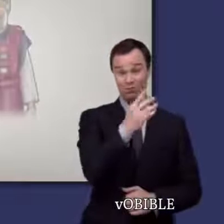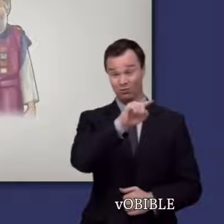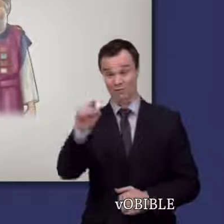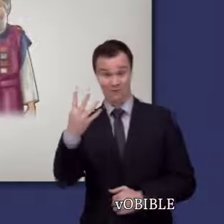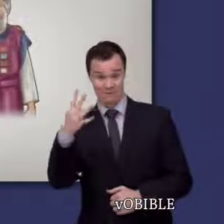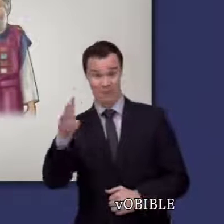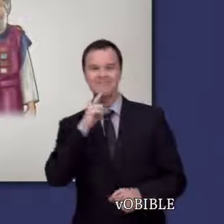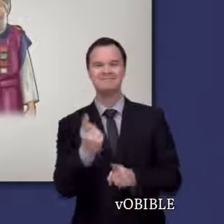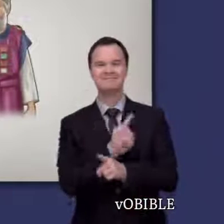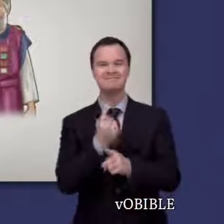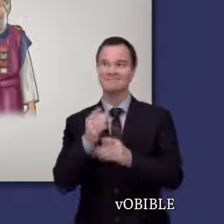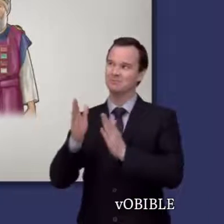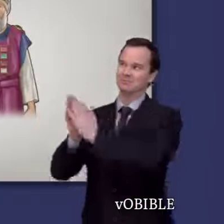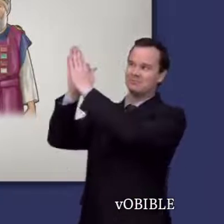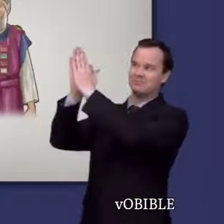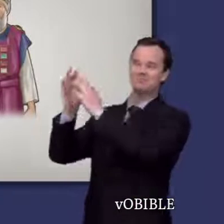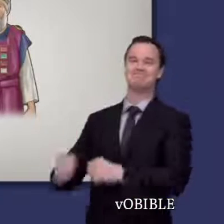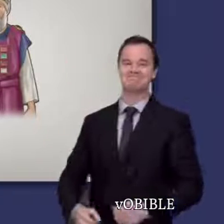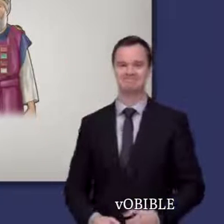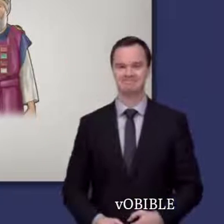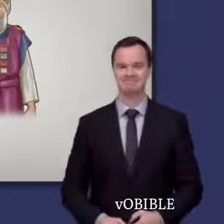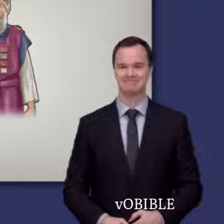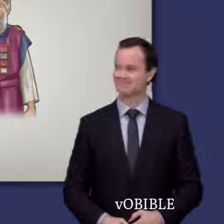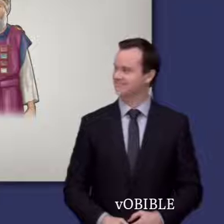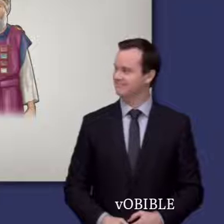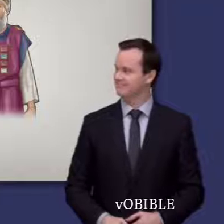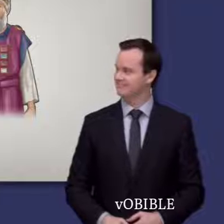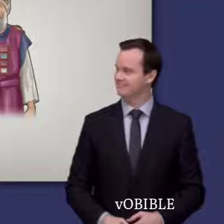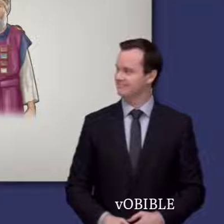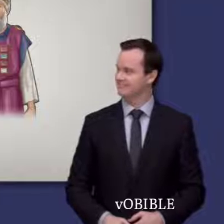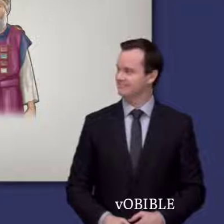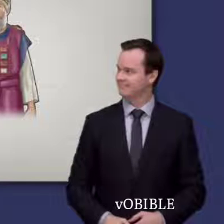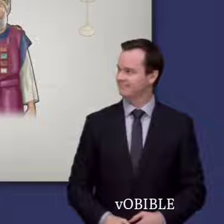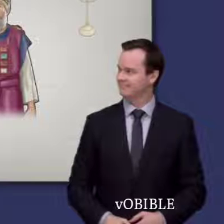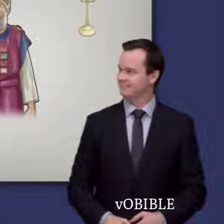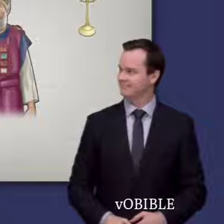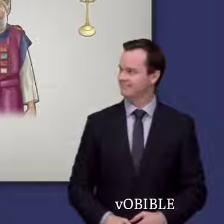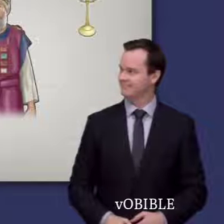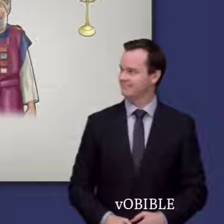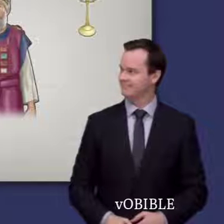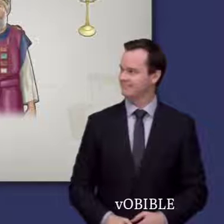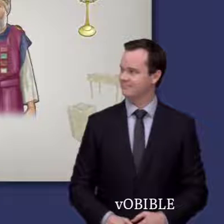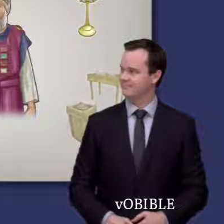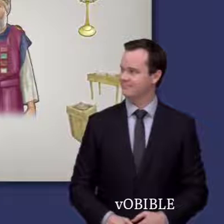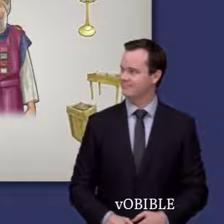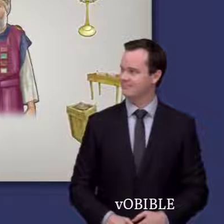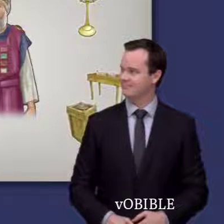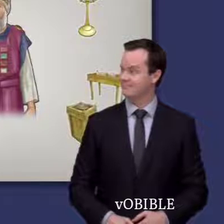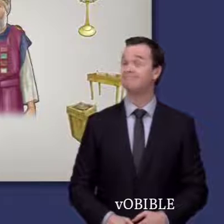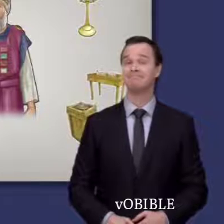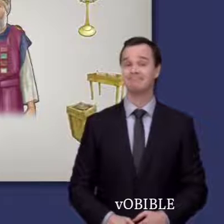deal largely with the priesthood, the construction of the tabernacle, the Ark of the Covenant, the lampstand, and